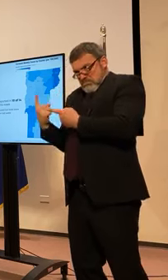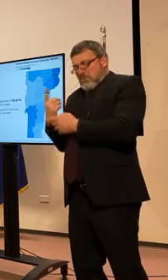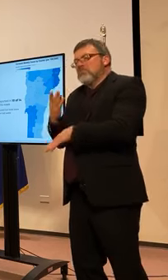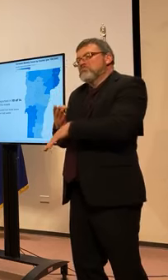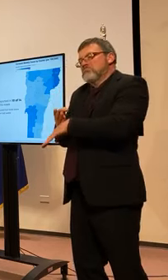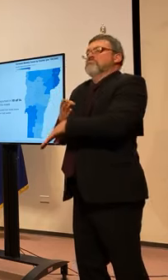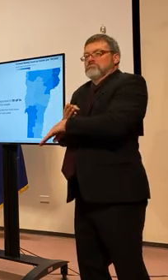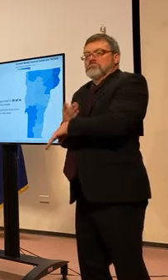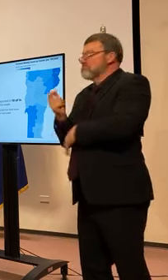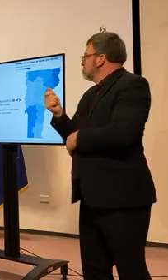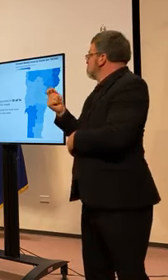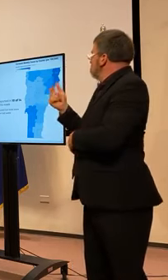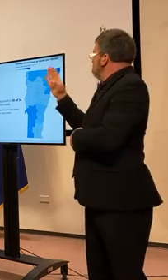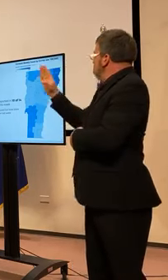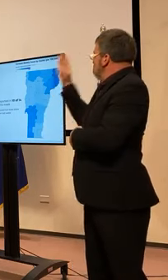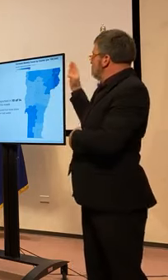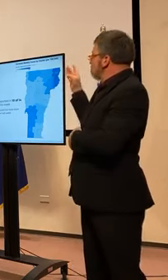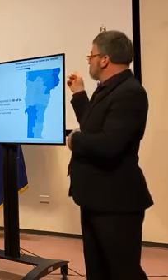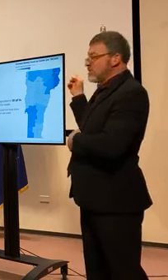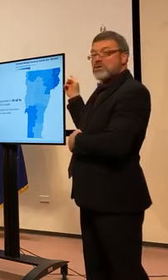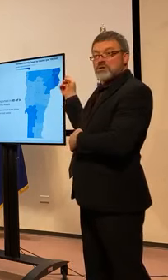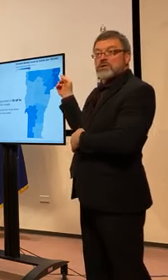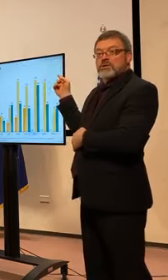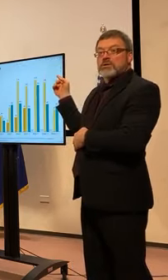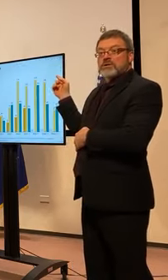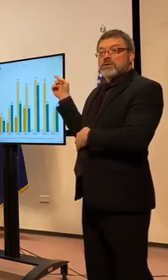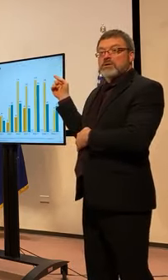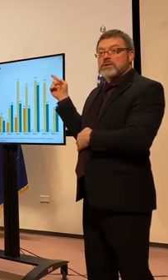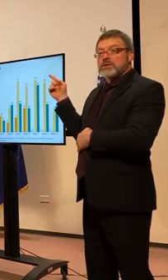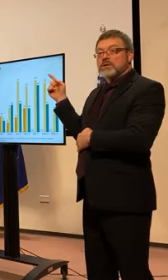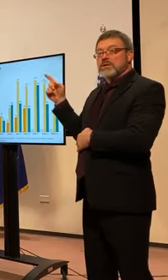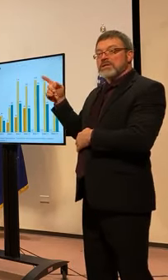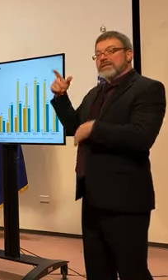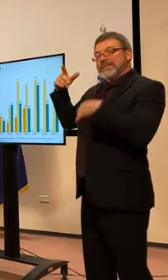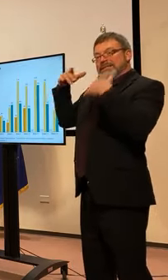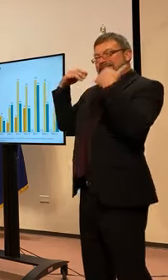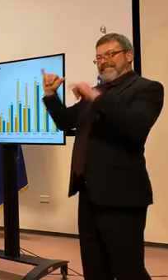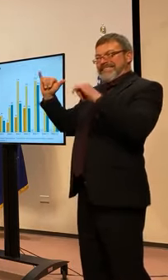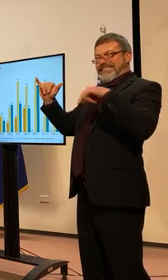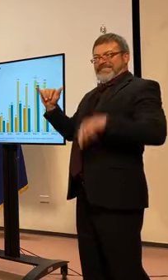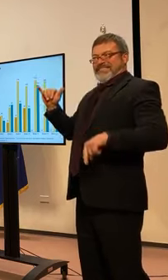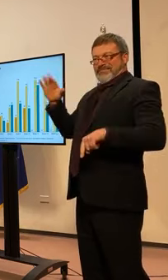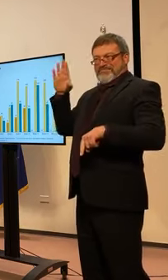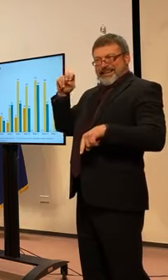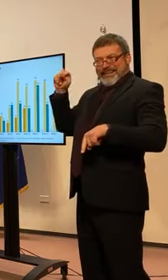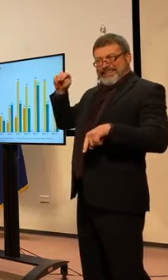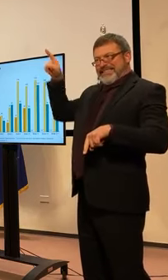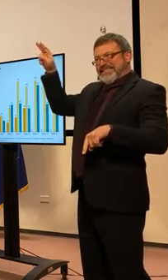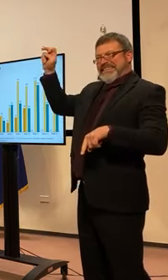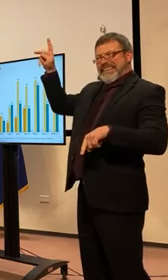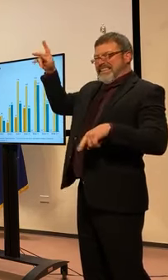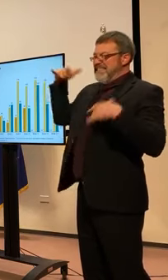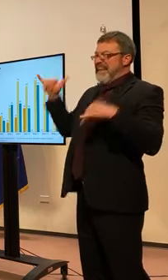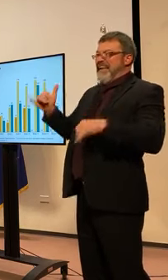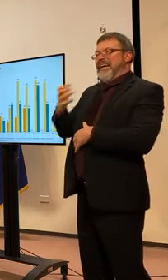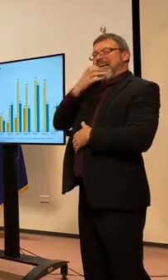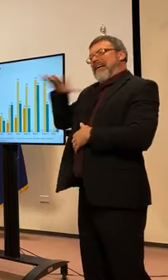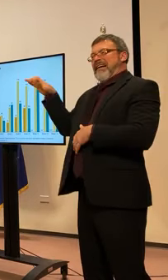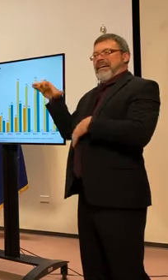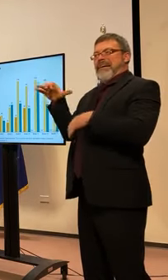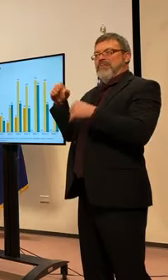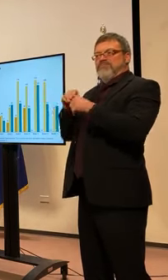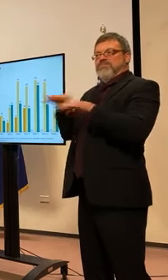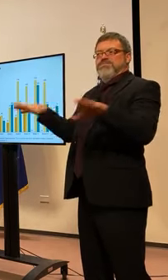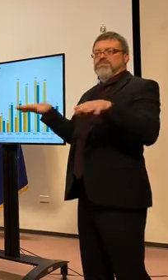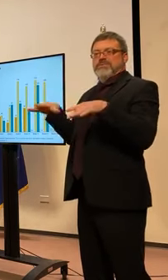still remain elevated there. Looking across at our higher education campuses, things are pretty quiet, or at least